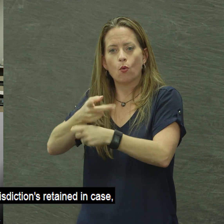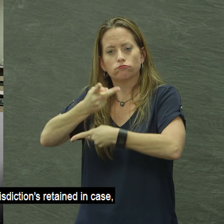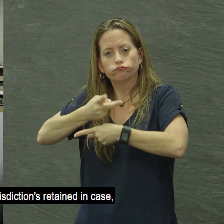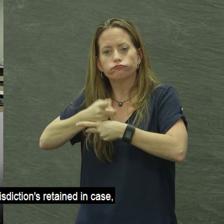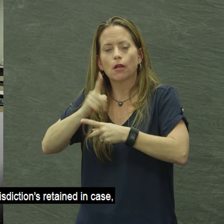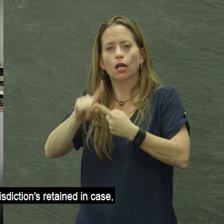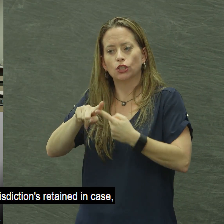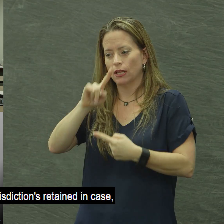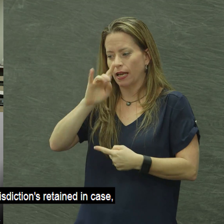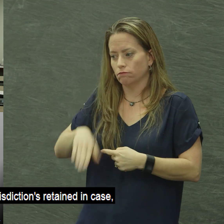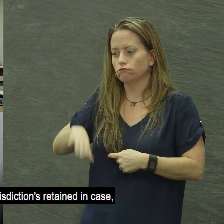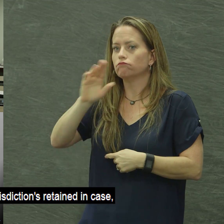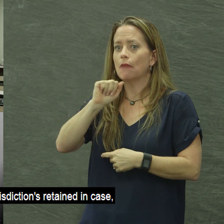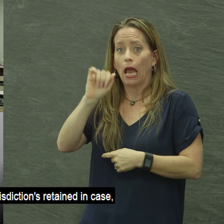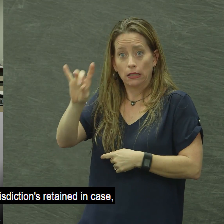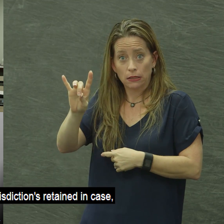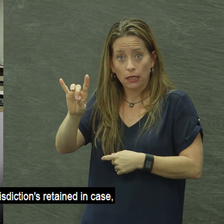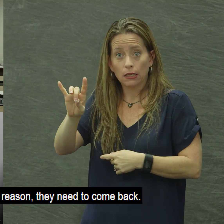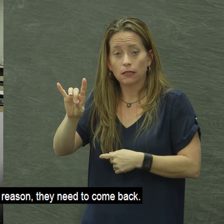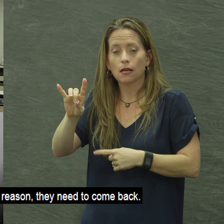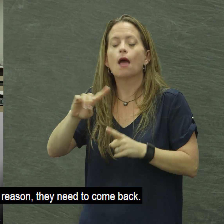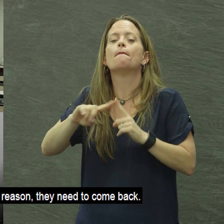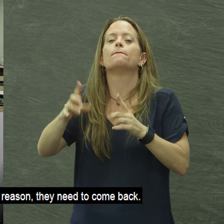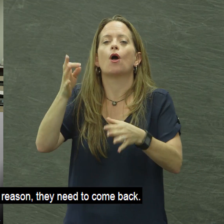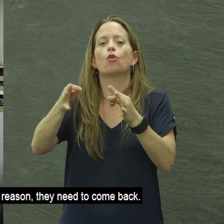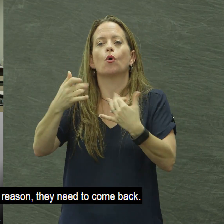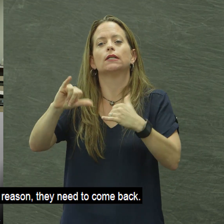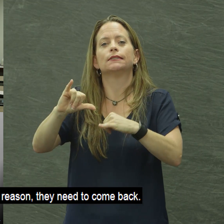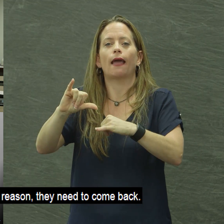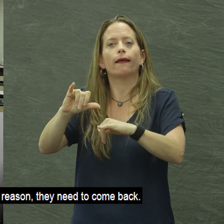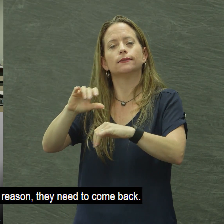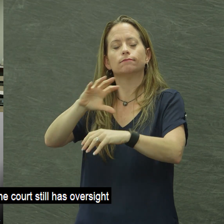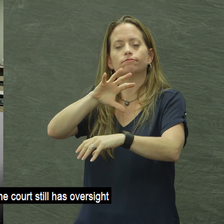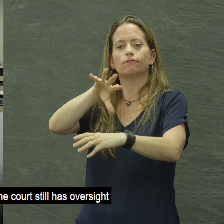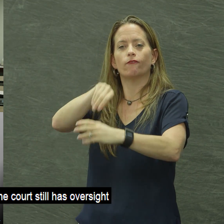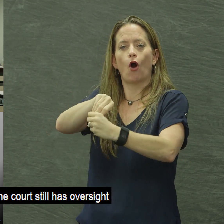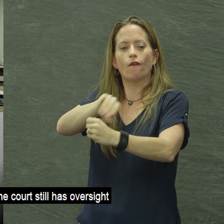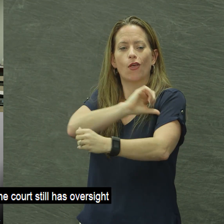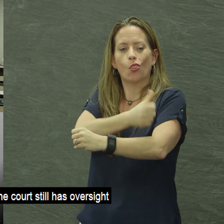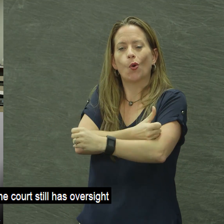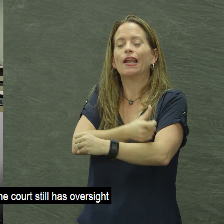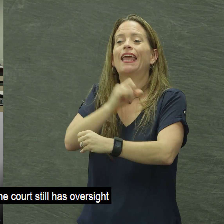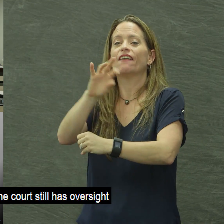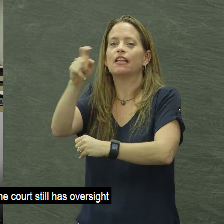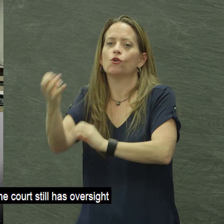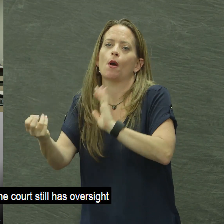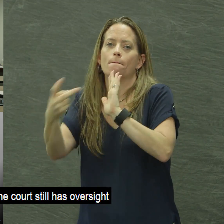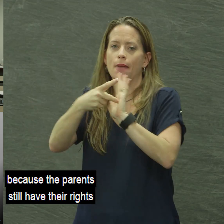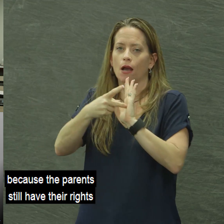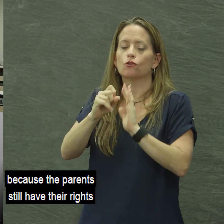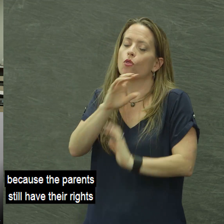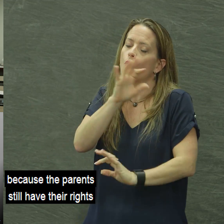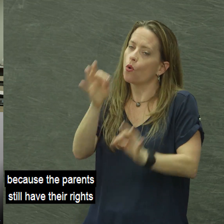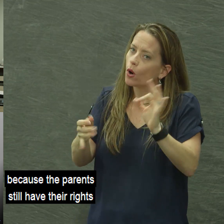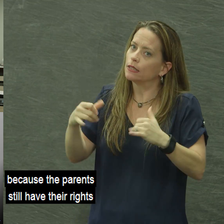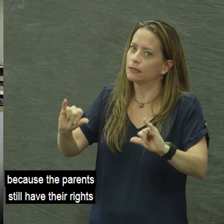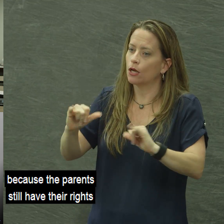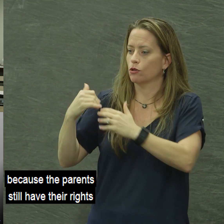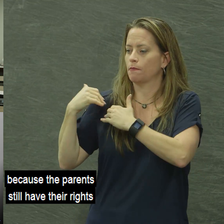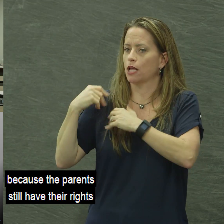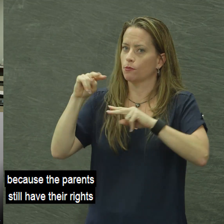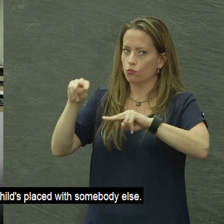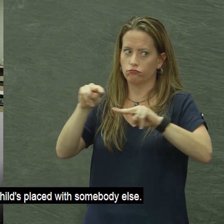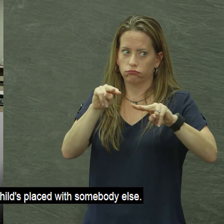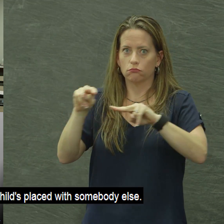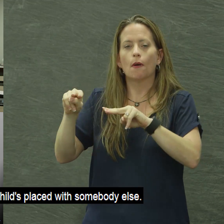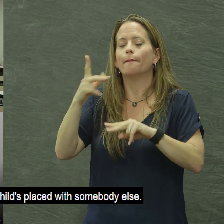Jurisdiction's retained in case for some reason they need to come back. The court still has oversight because the parents still have